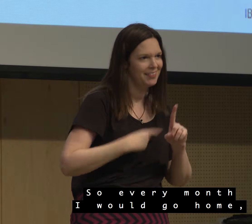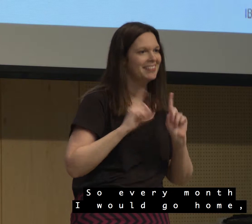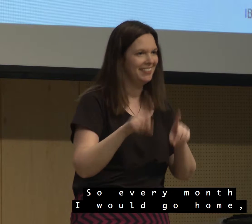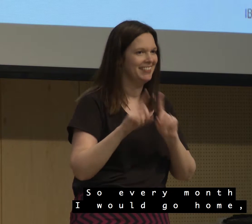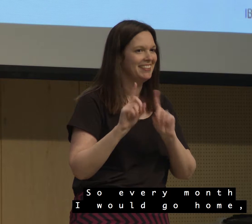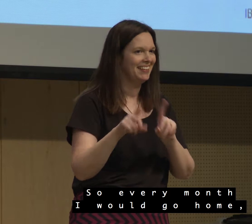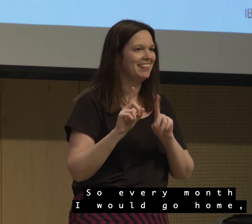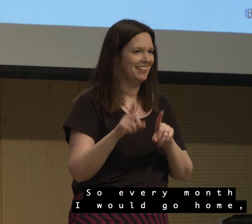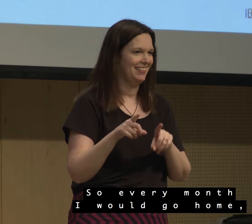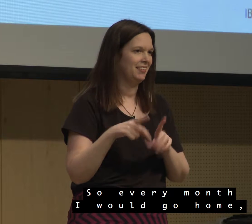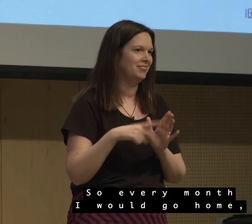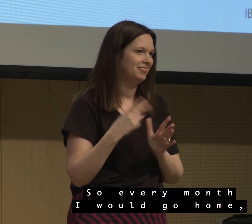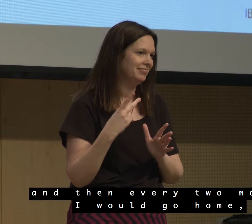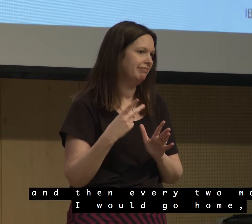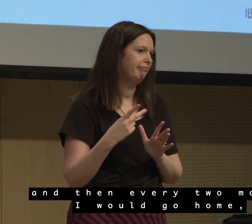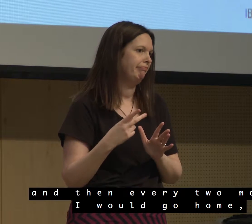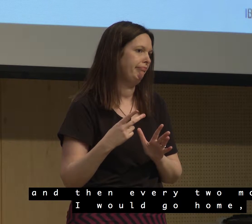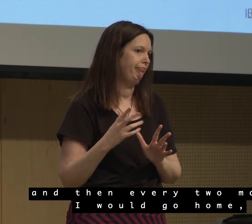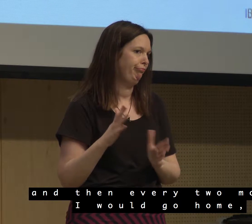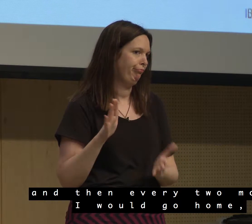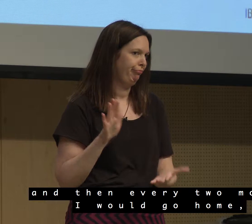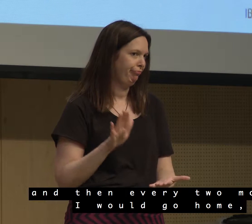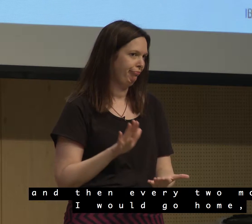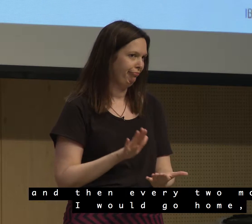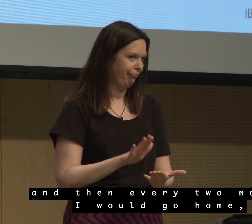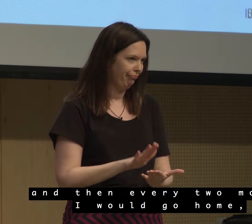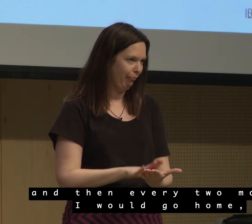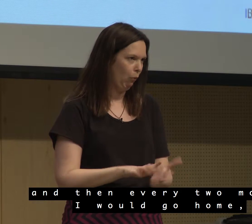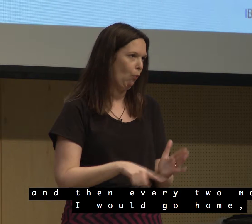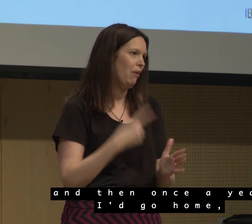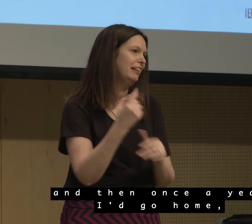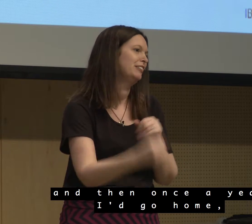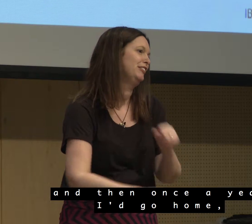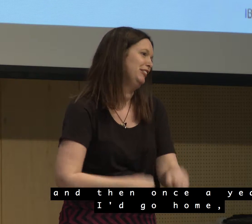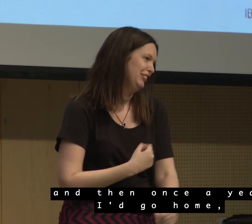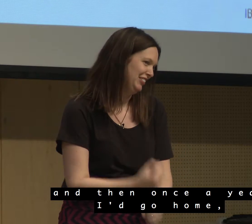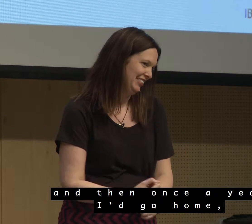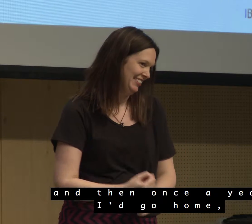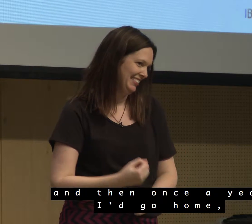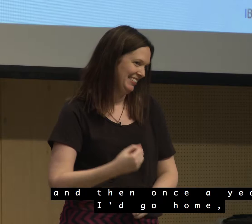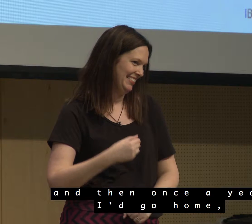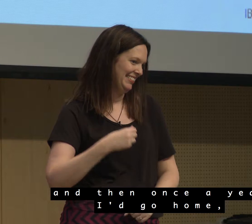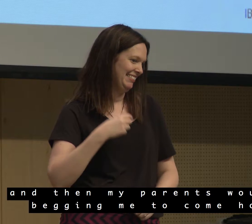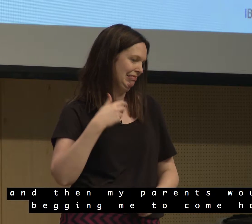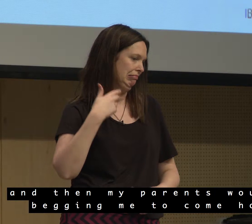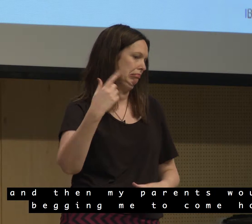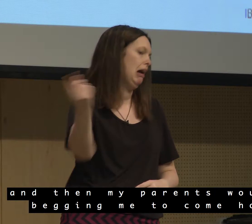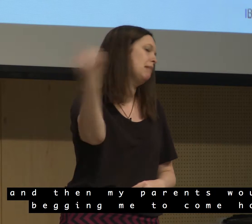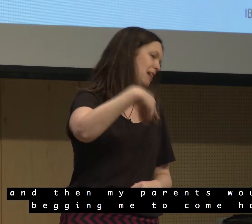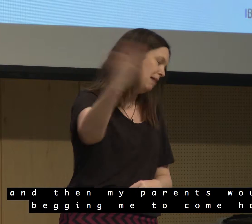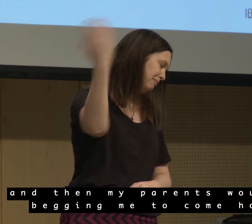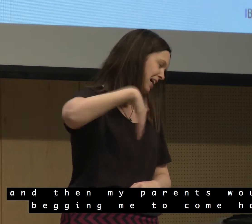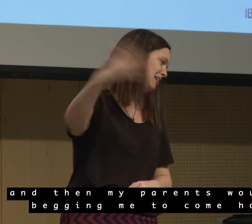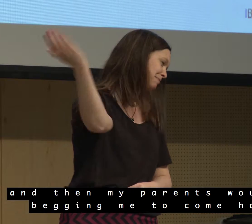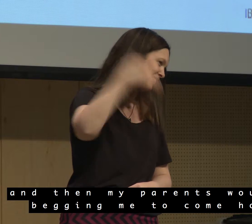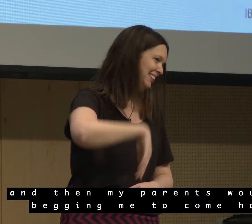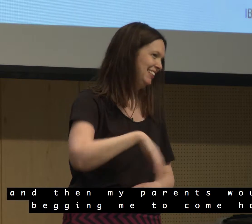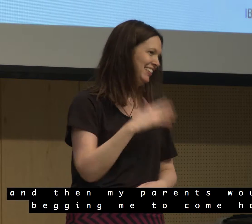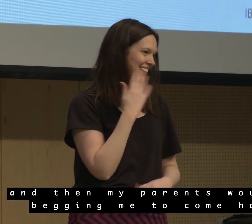every month I would go home, and then every 2 months I would go home, and then once a year I'd go home, and then my parents would be begging me to